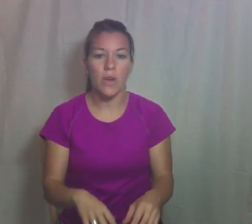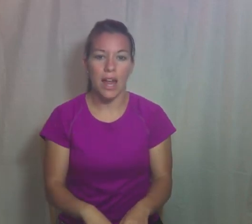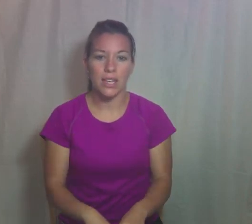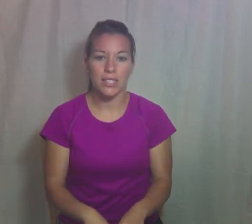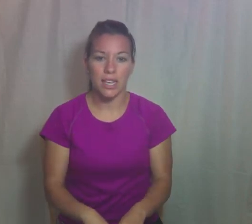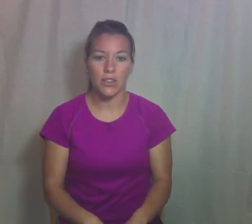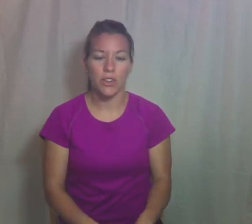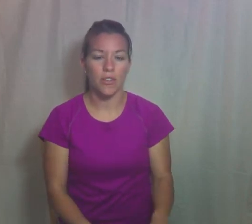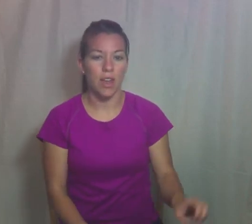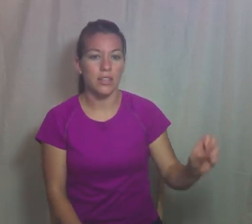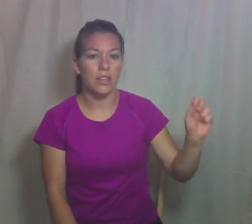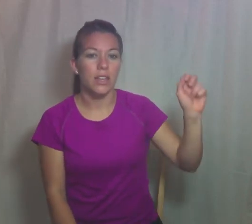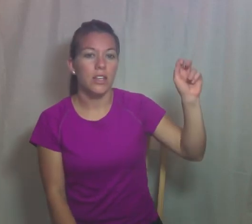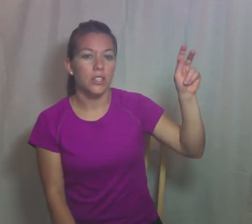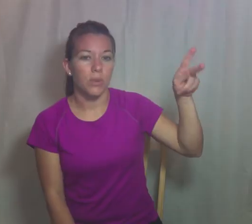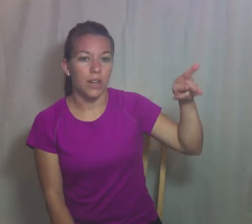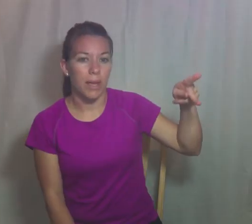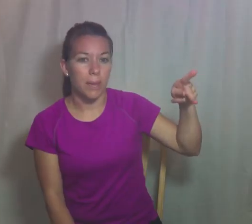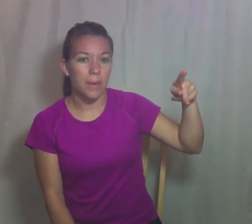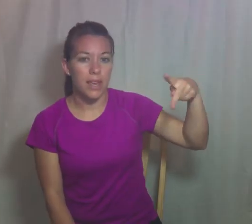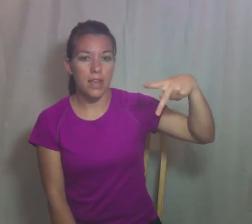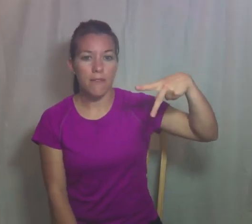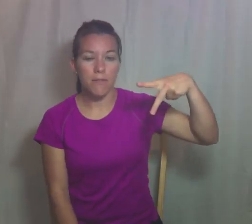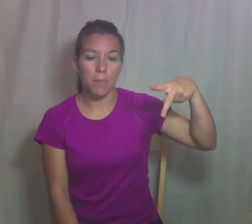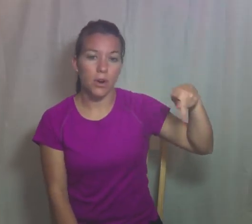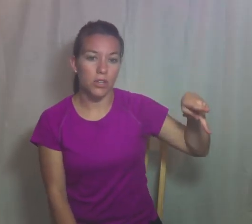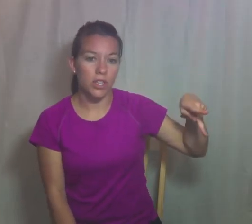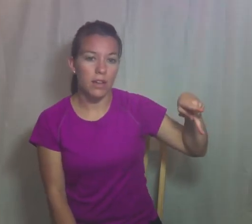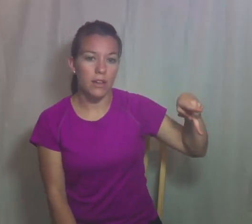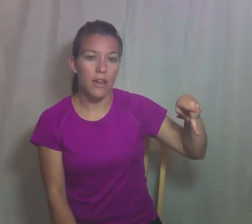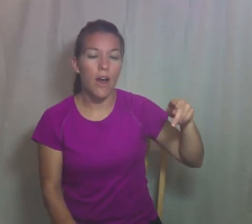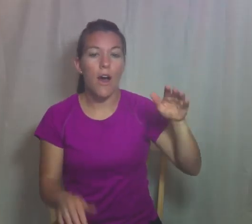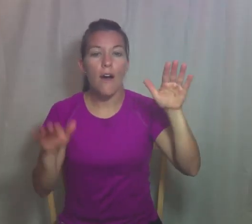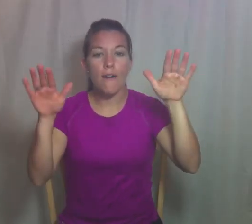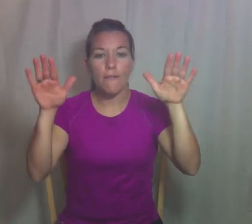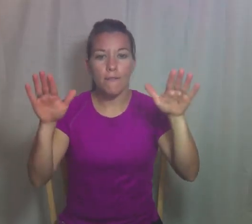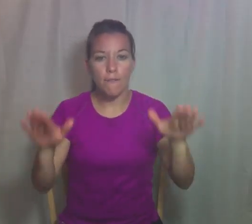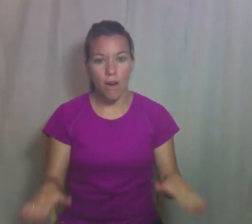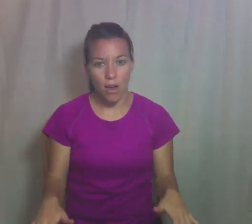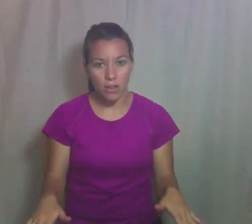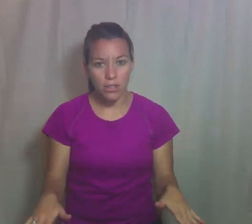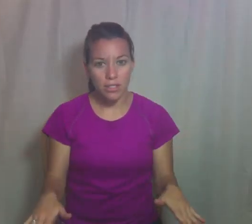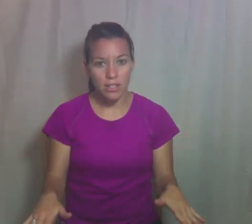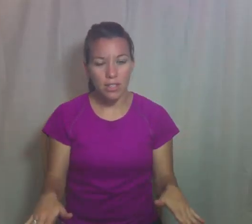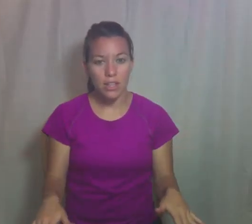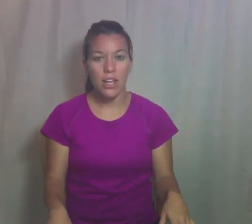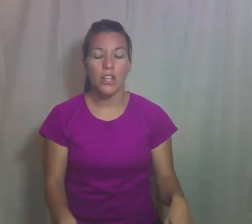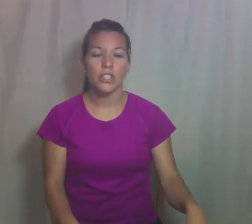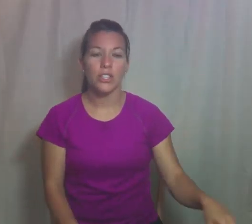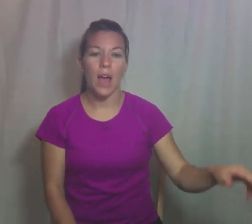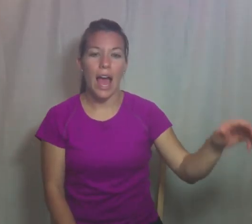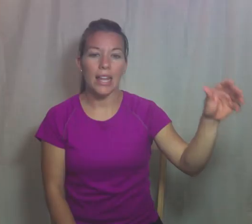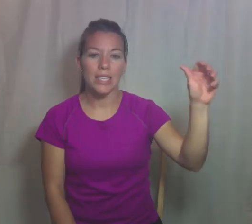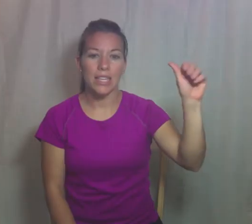Alexander the Great. So, we're going to make a P for Persia falls to Alexander,